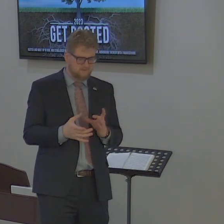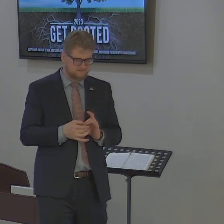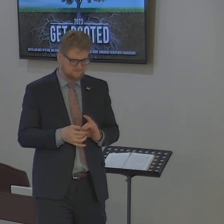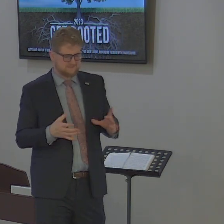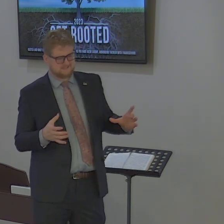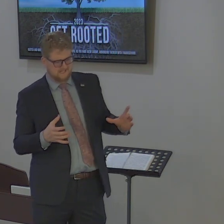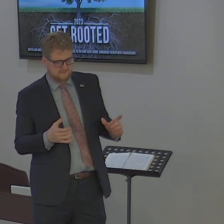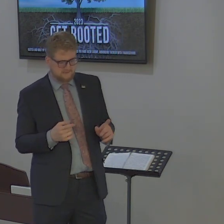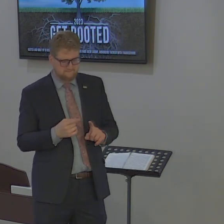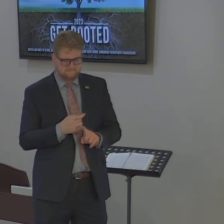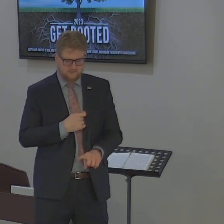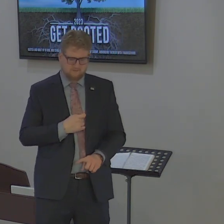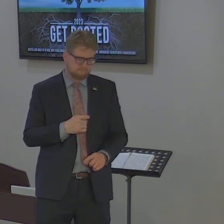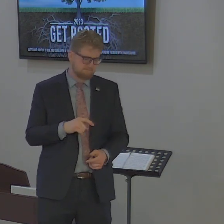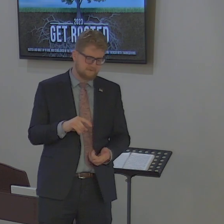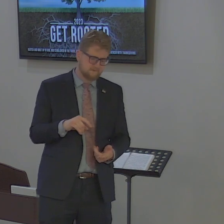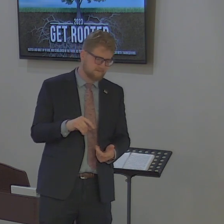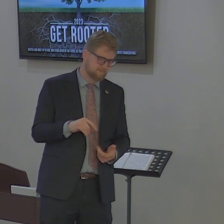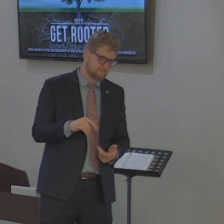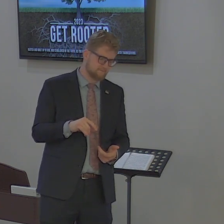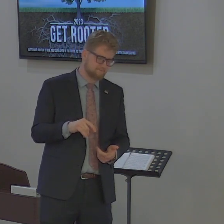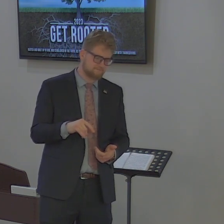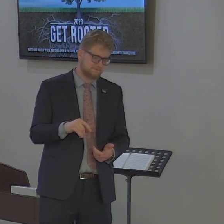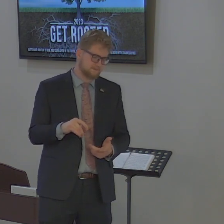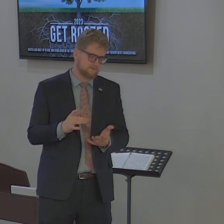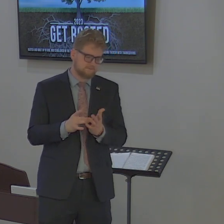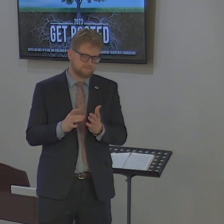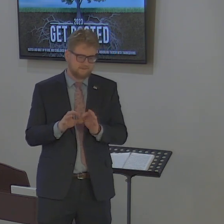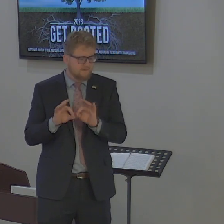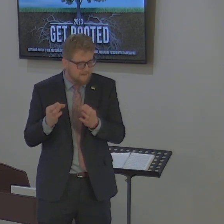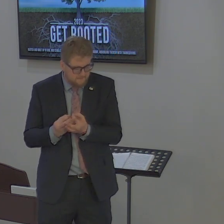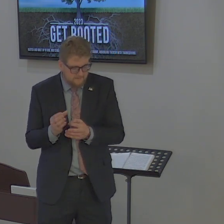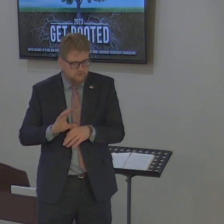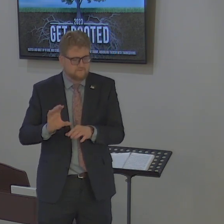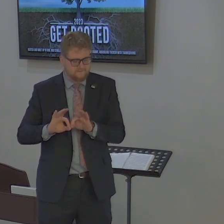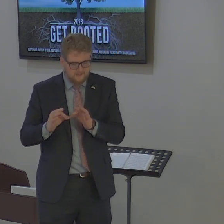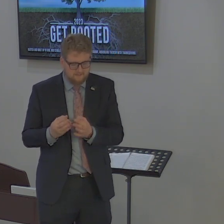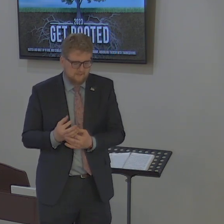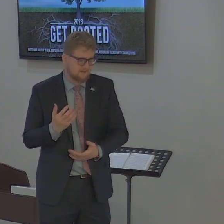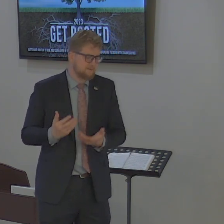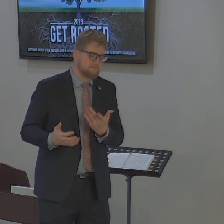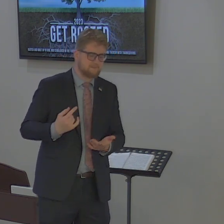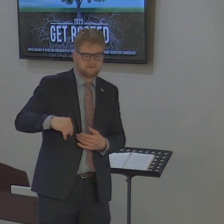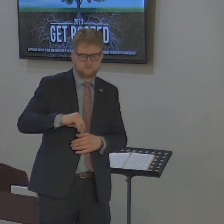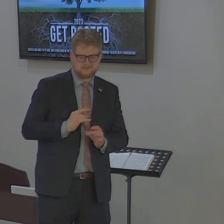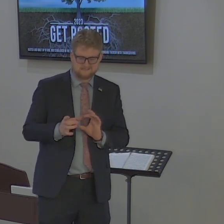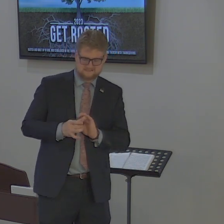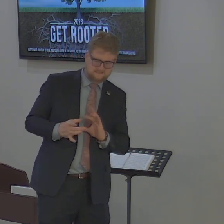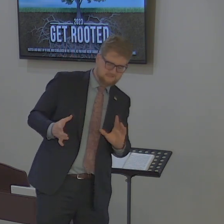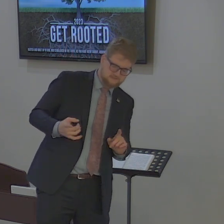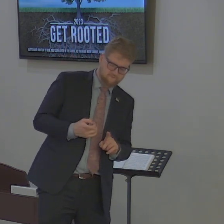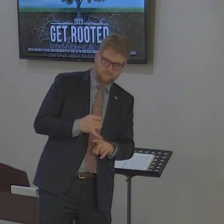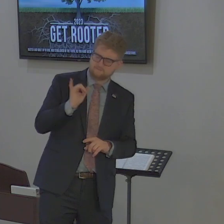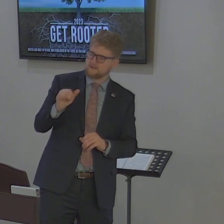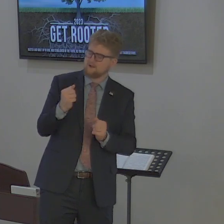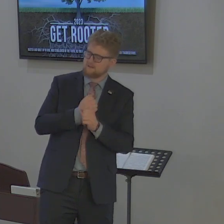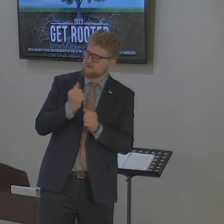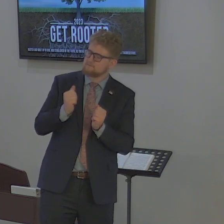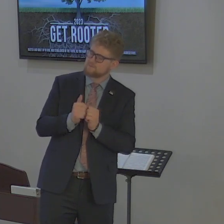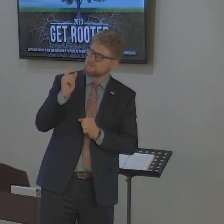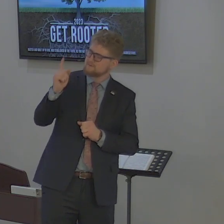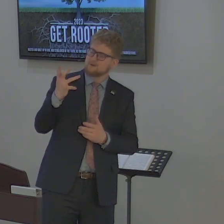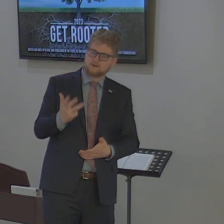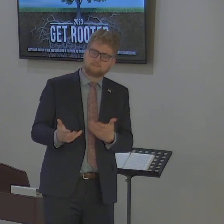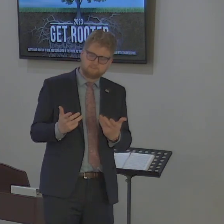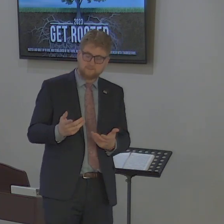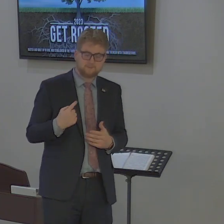from the other body, Lord, the other believers, Lord. Maybe we're detaching from that love with you. God, tonight we can